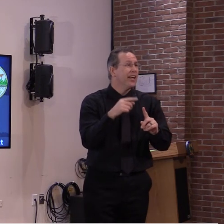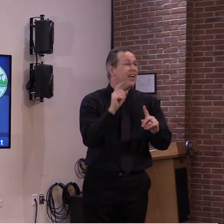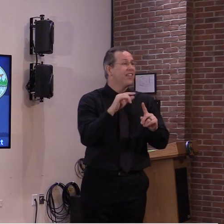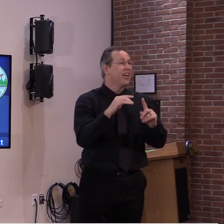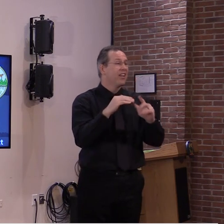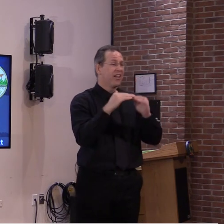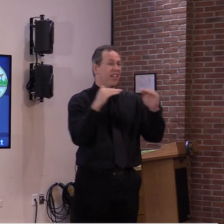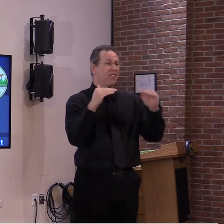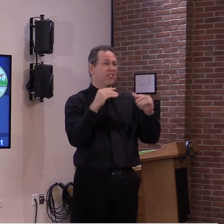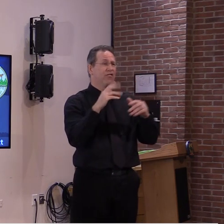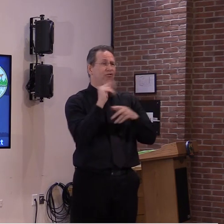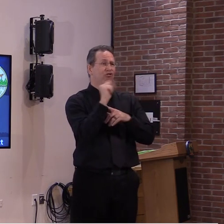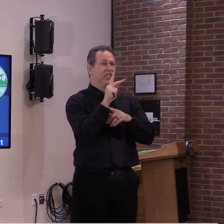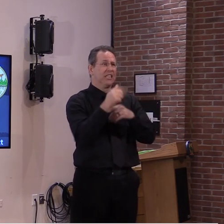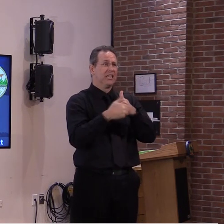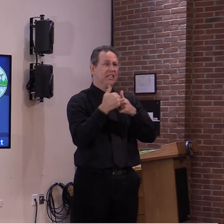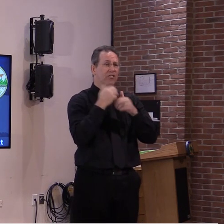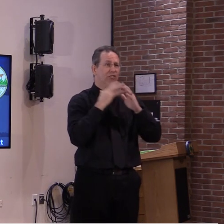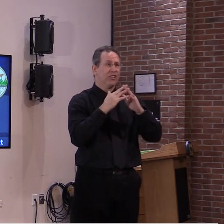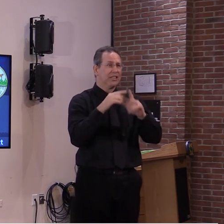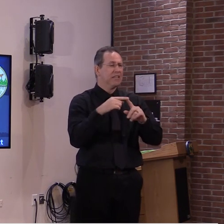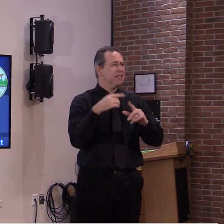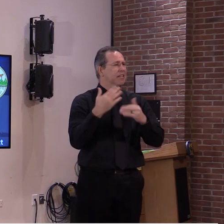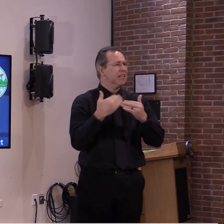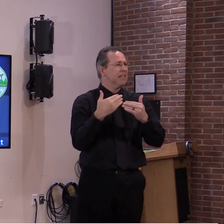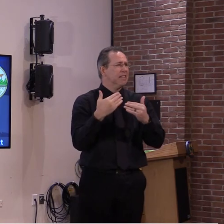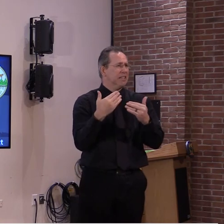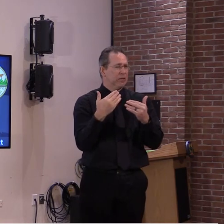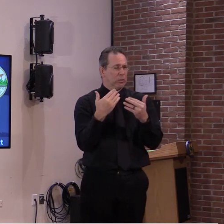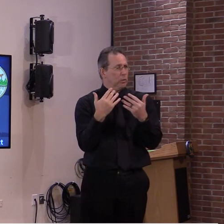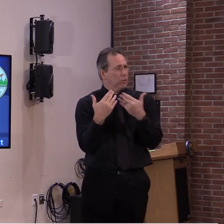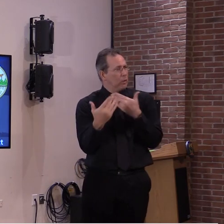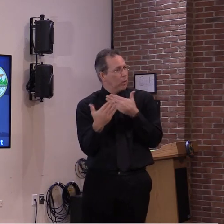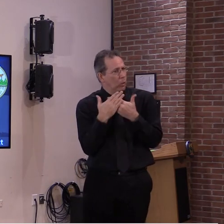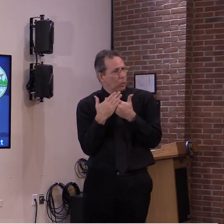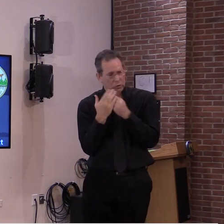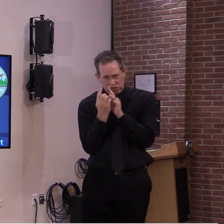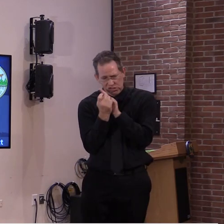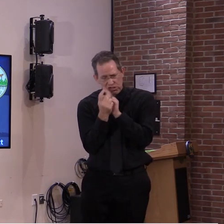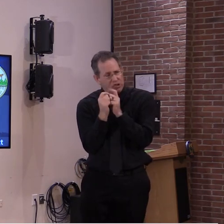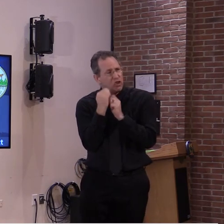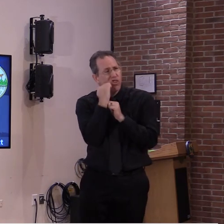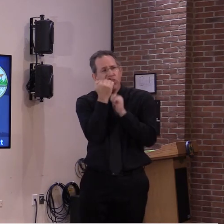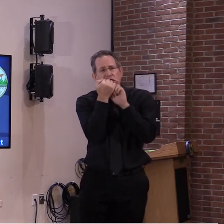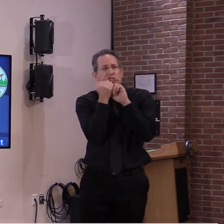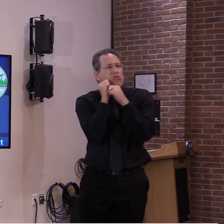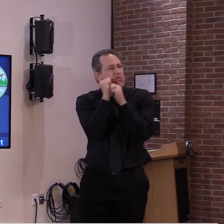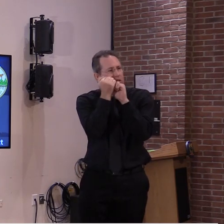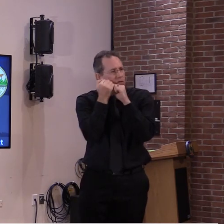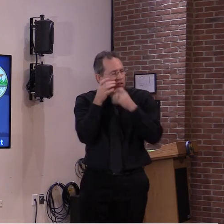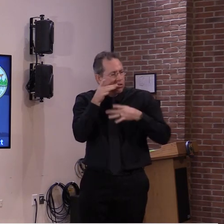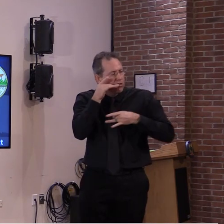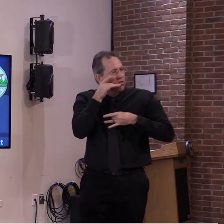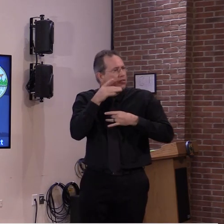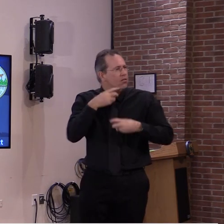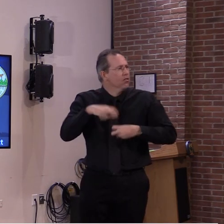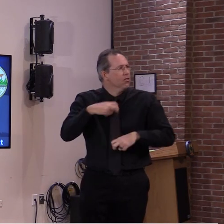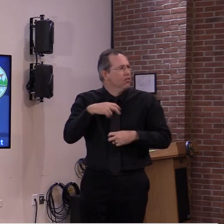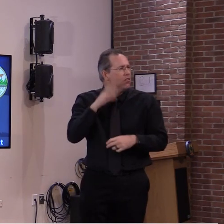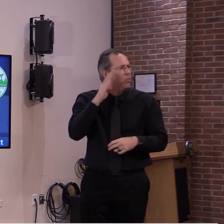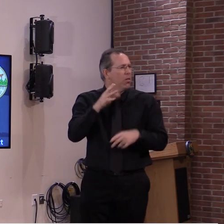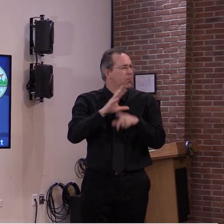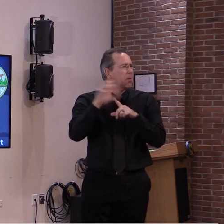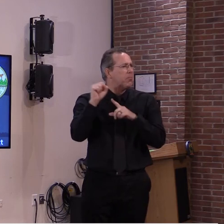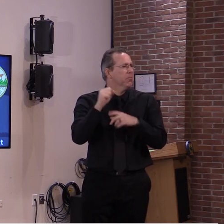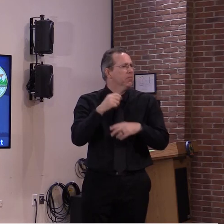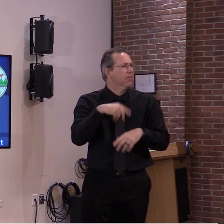by the very close contact that wrestlers find themselves in. Currently, our athletic youth